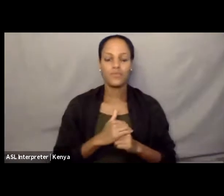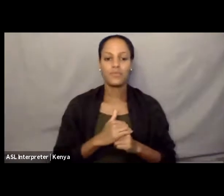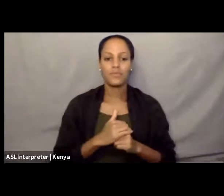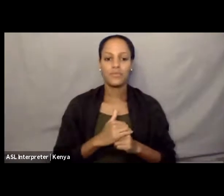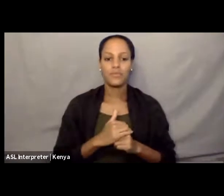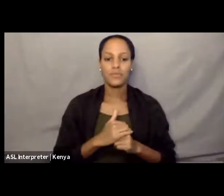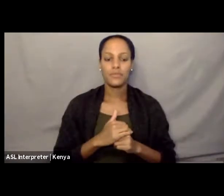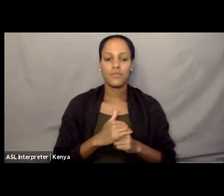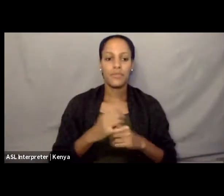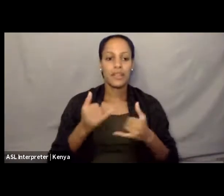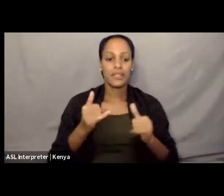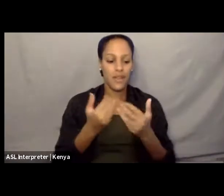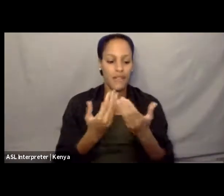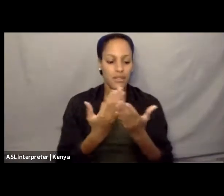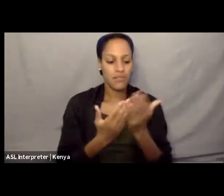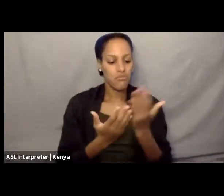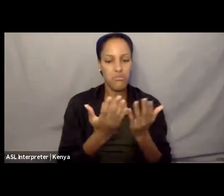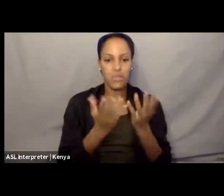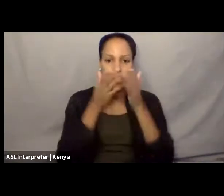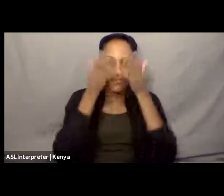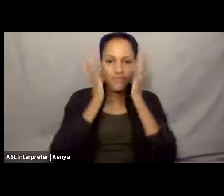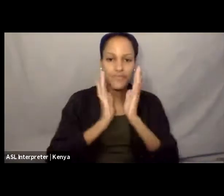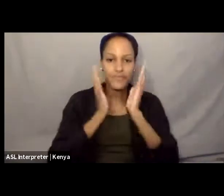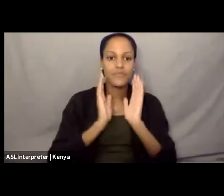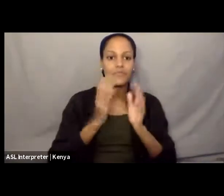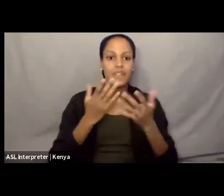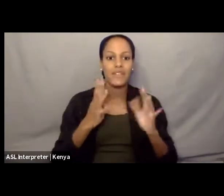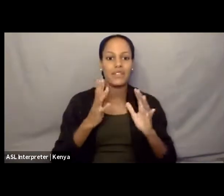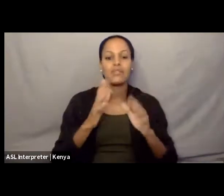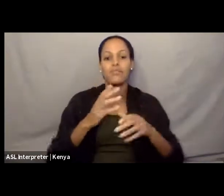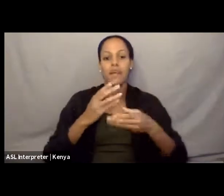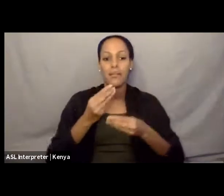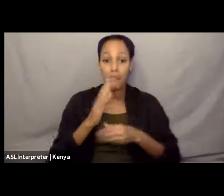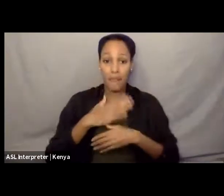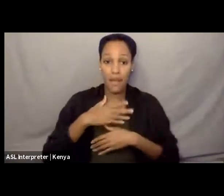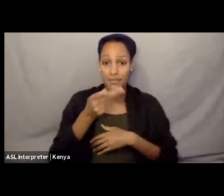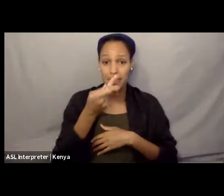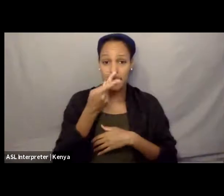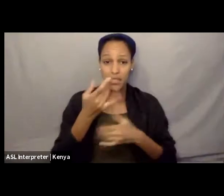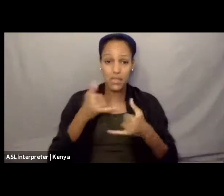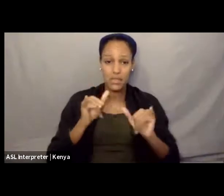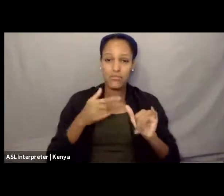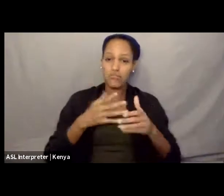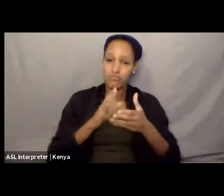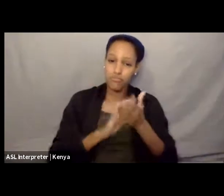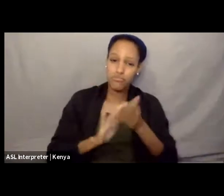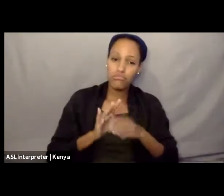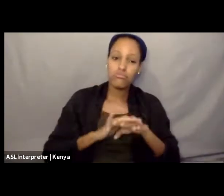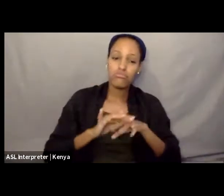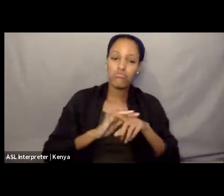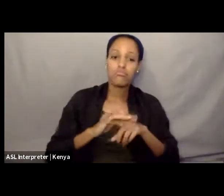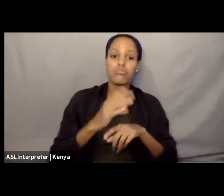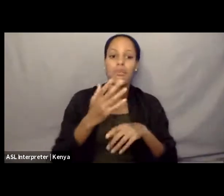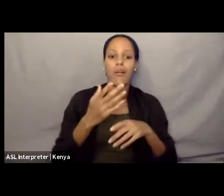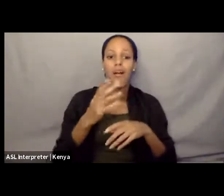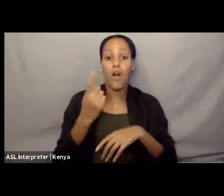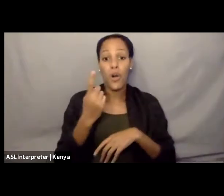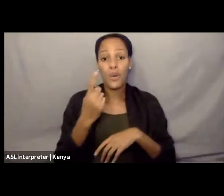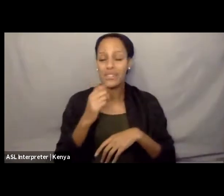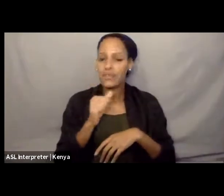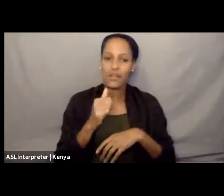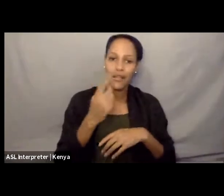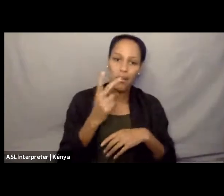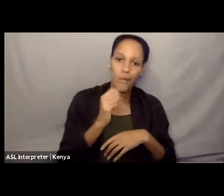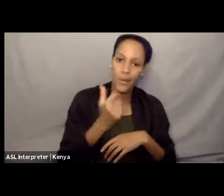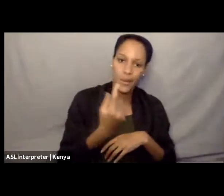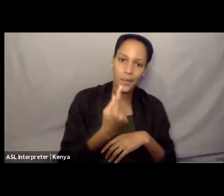hands, and I finish by oiling my penis. Not always last, but often, which I wouldn't read too much into, one way or the other.